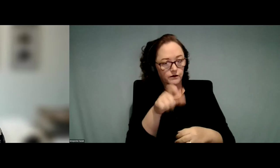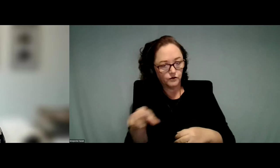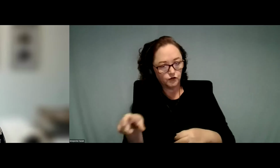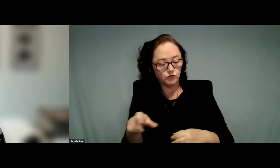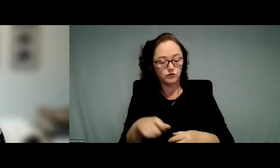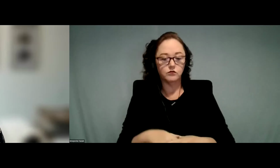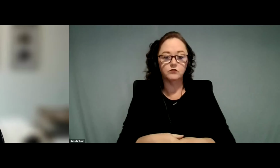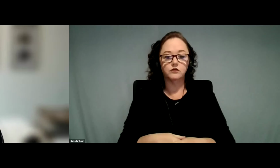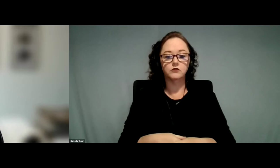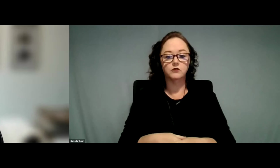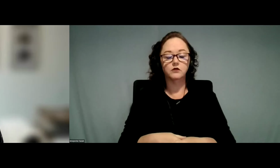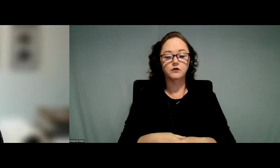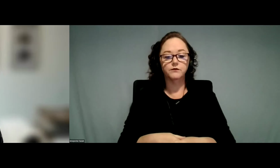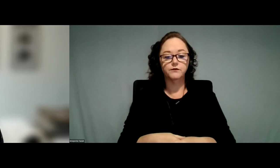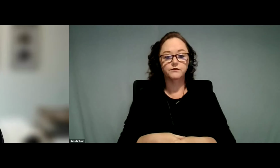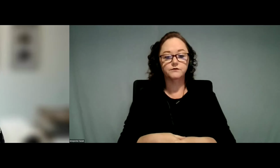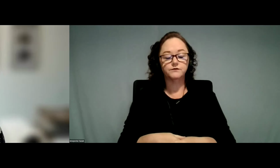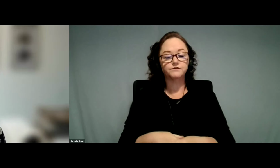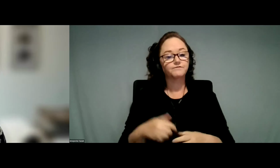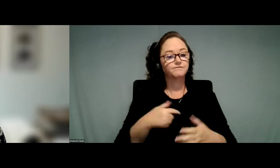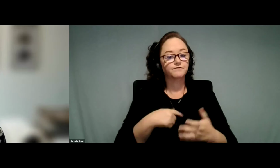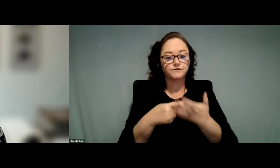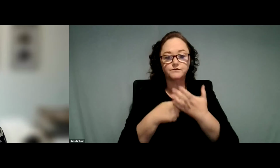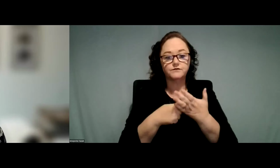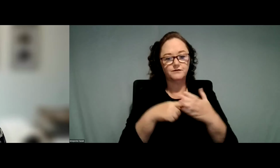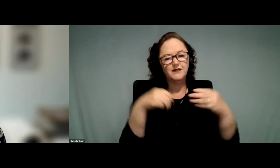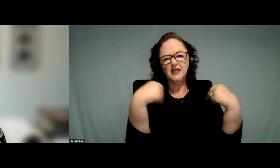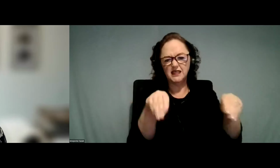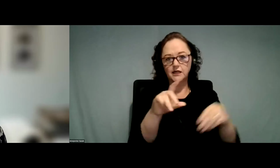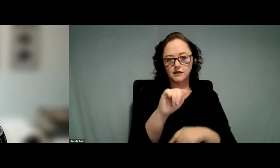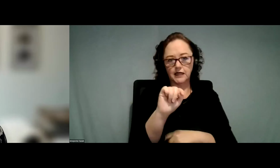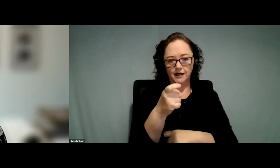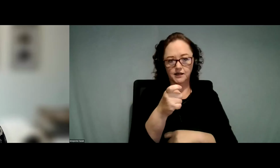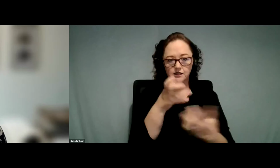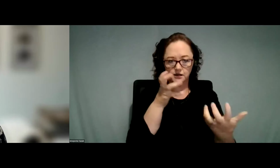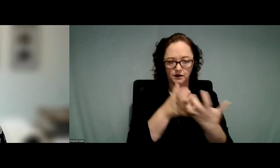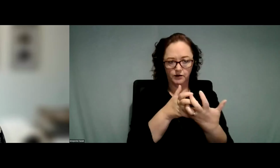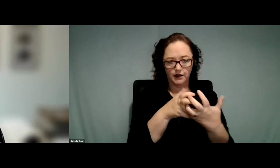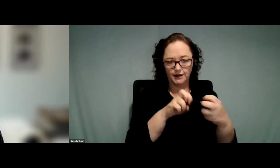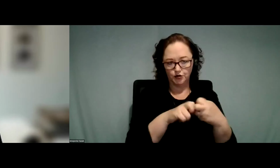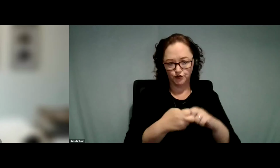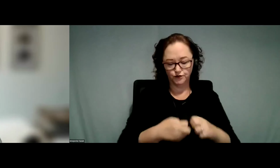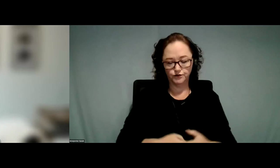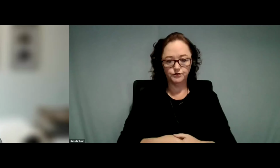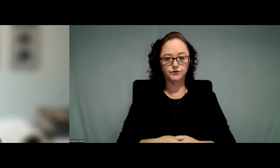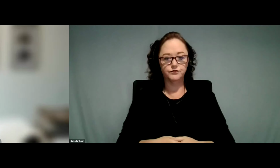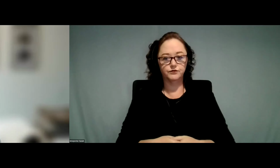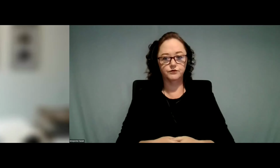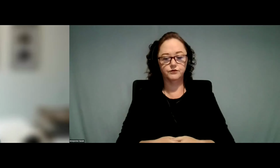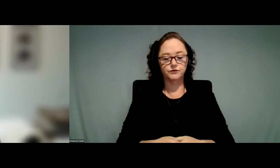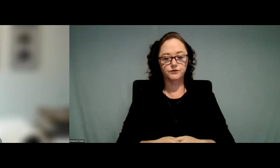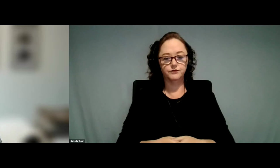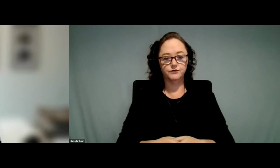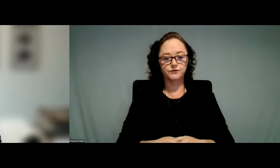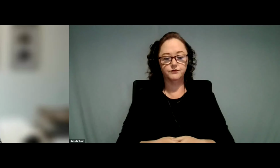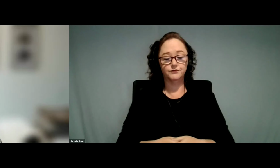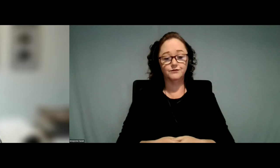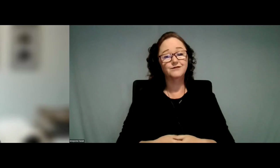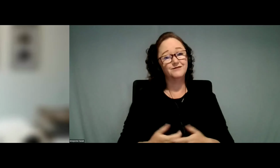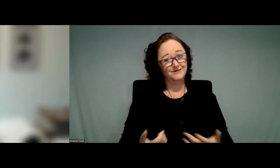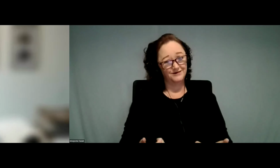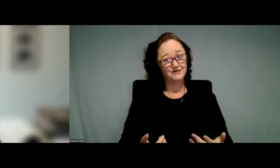in particular, I talk to them about sales tax compliance issues. And can be a challenging